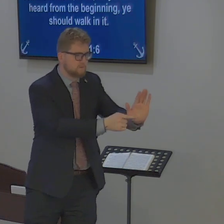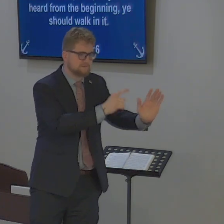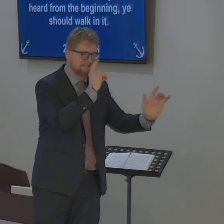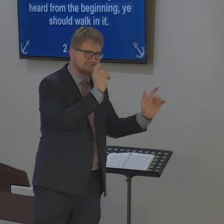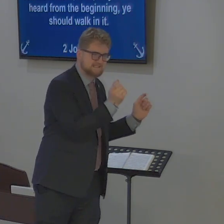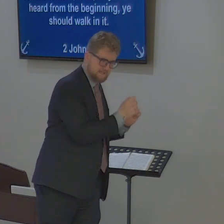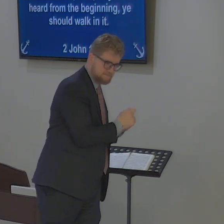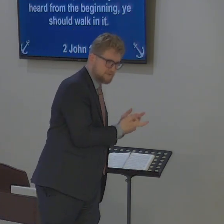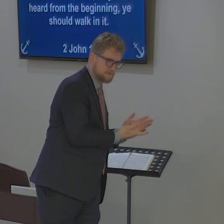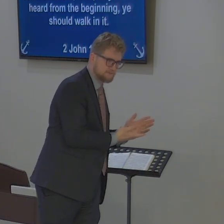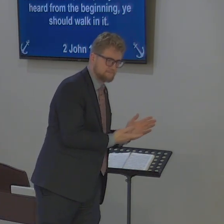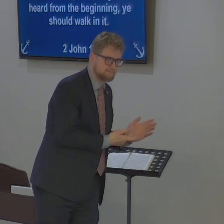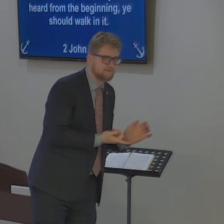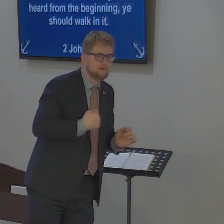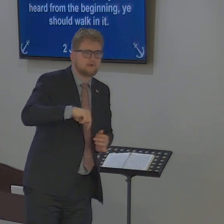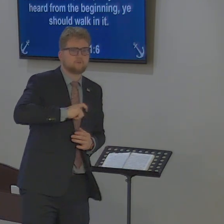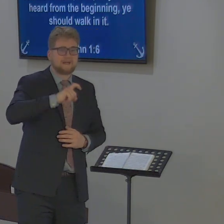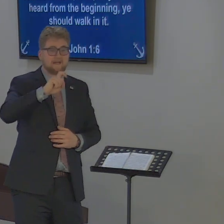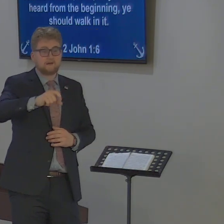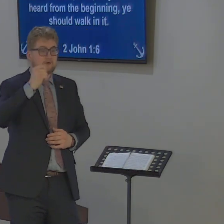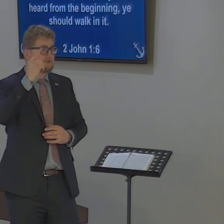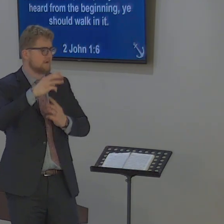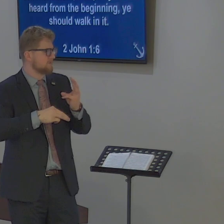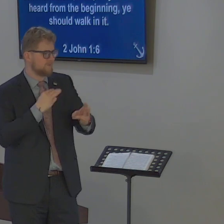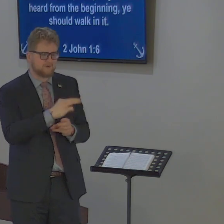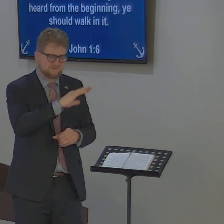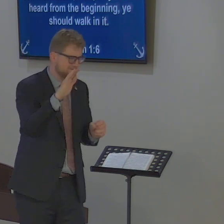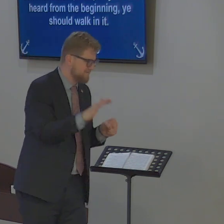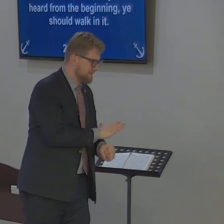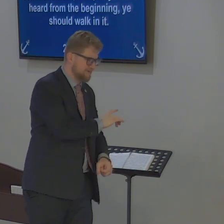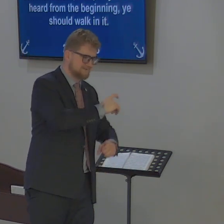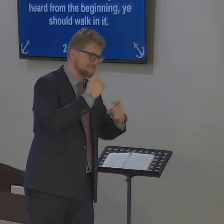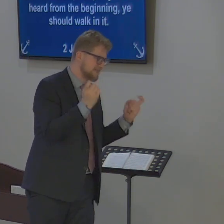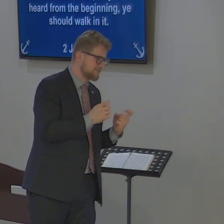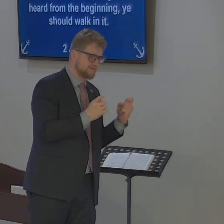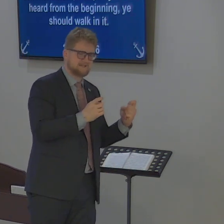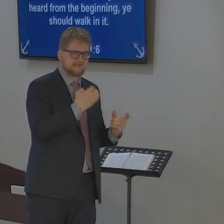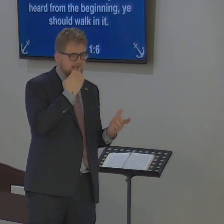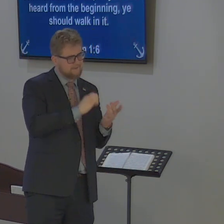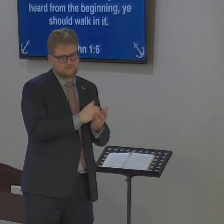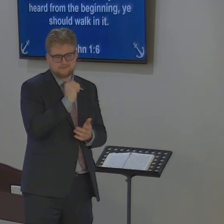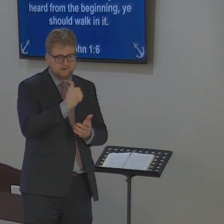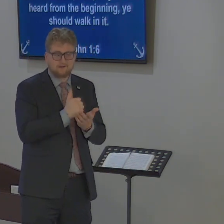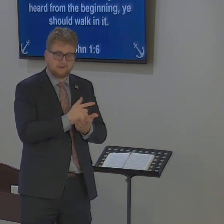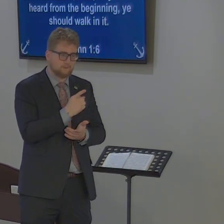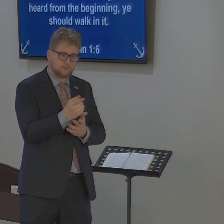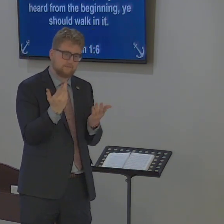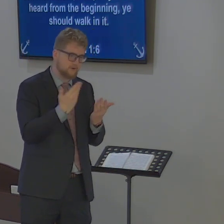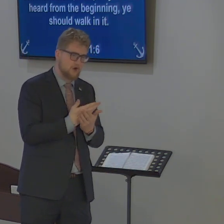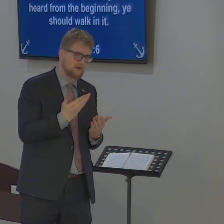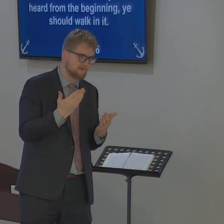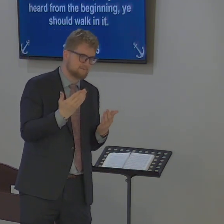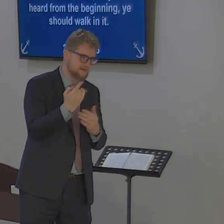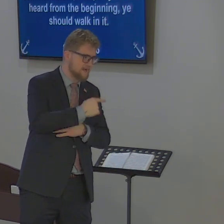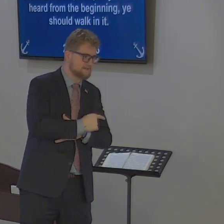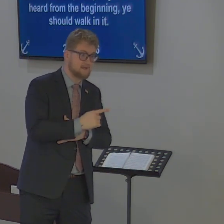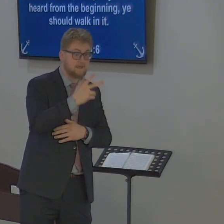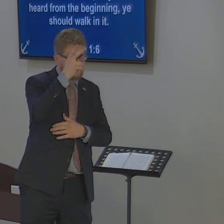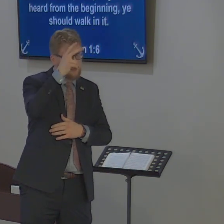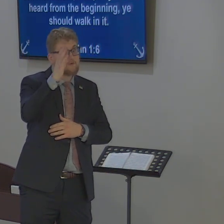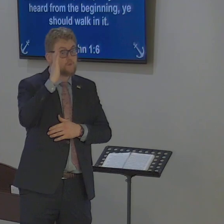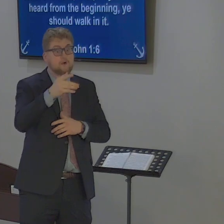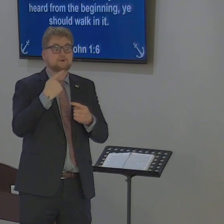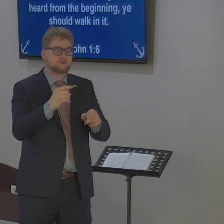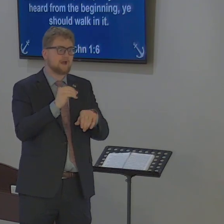understand that the world is full of carnality and sinfulness, and evil is not going to help you out in these dark days. The devil will try to make you think that if